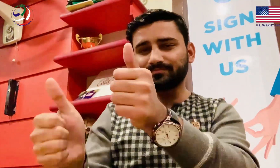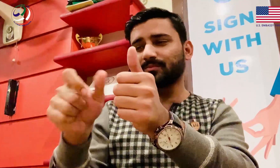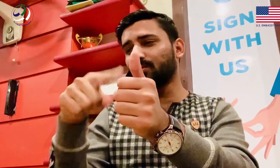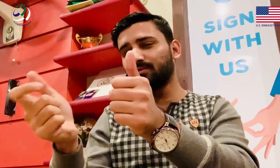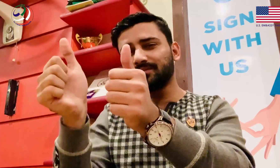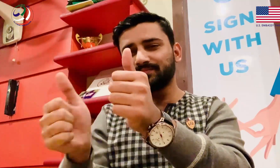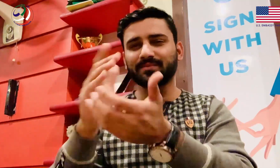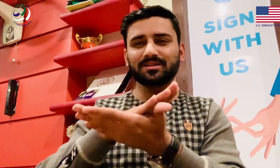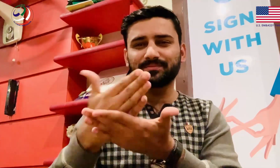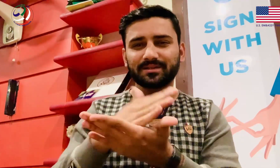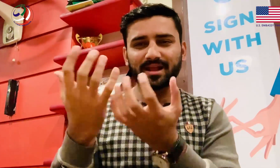me.